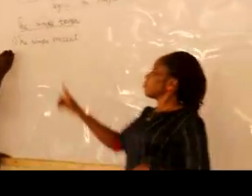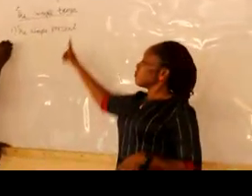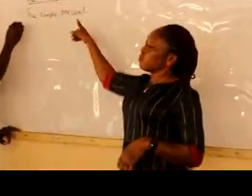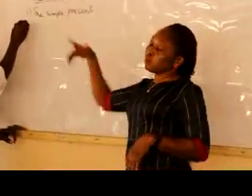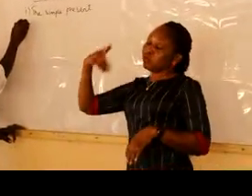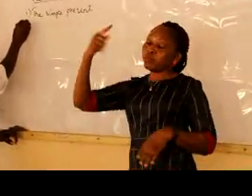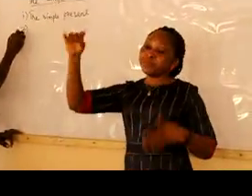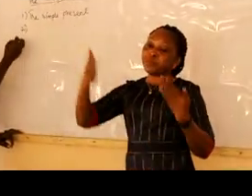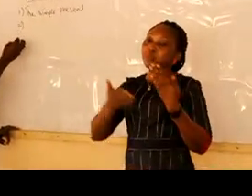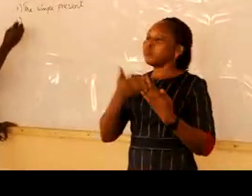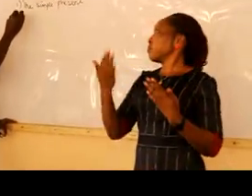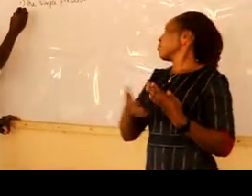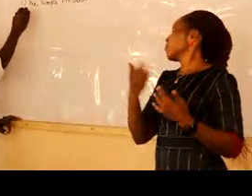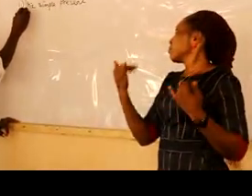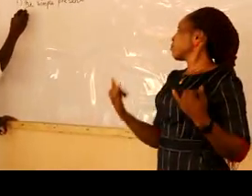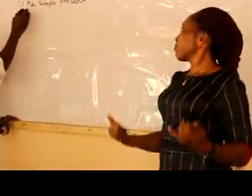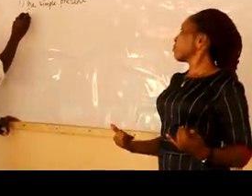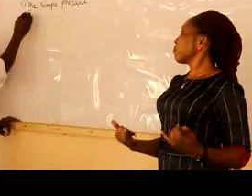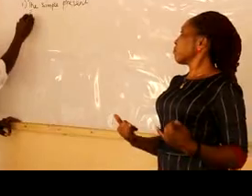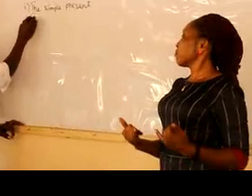we also have